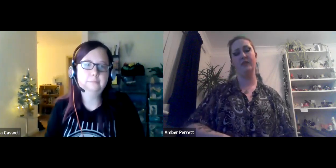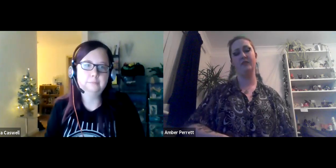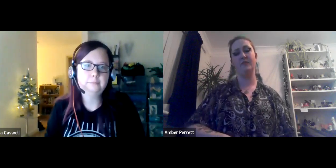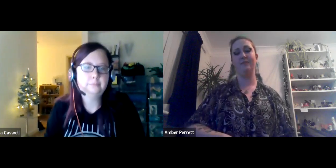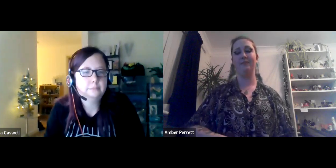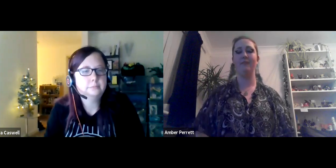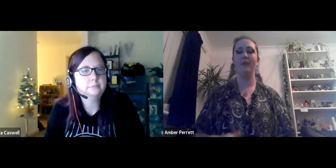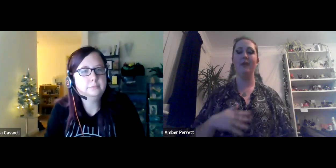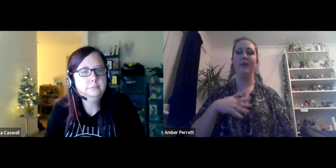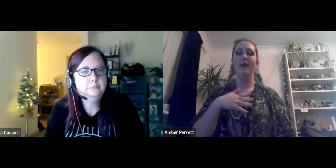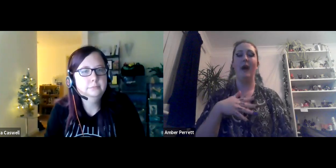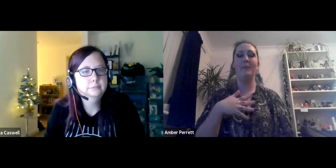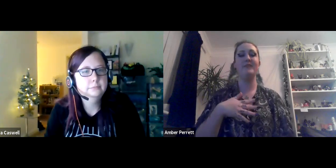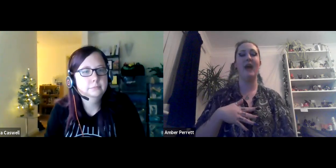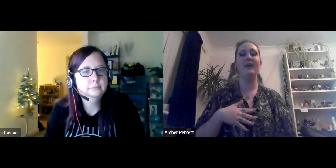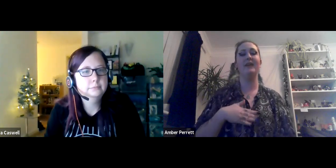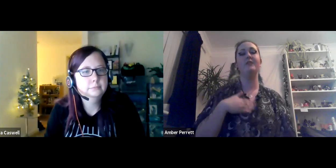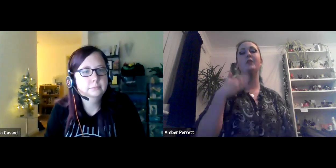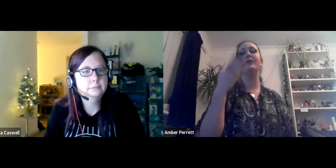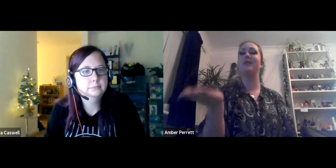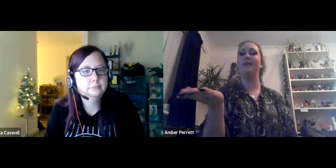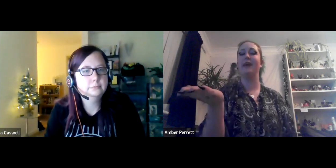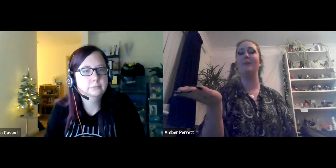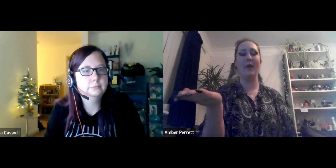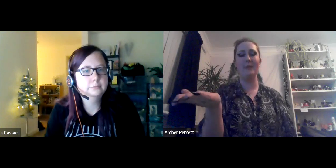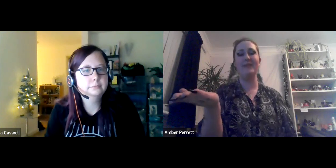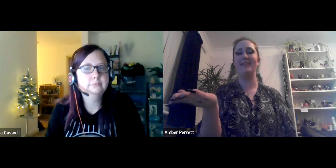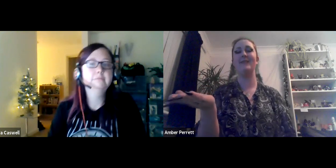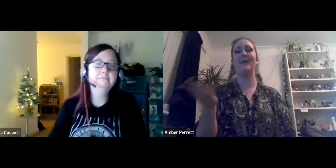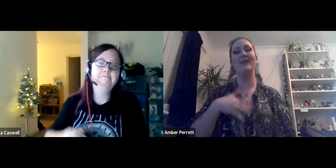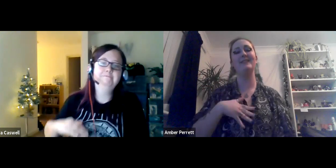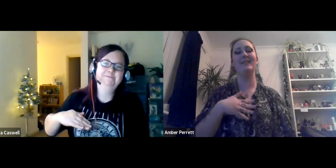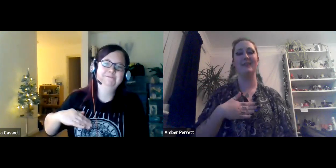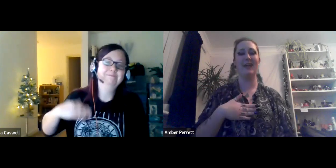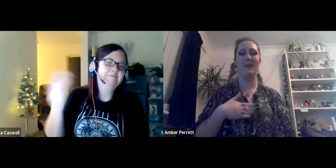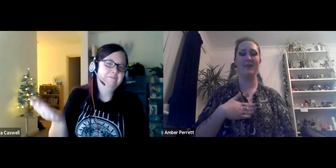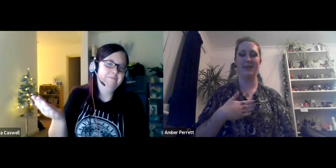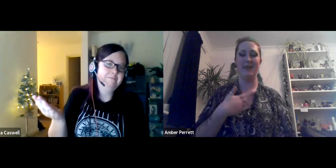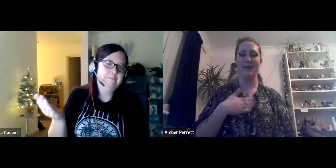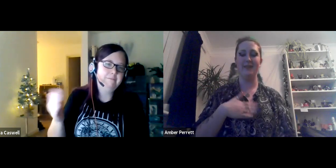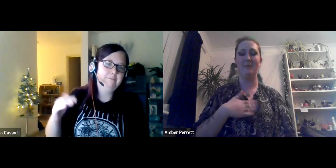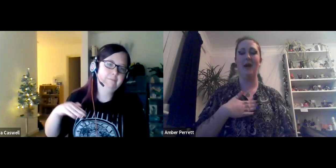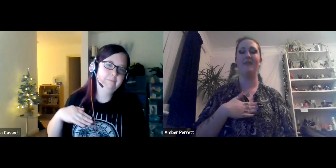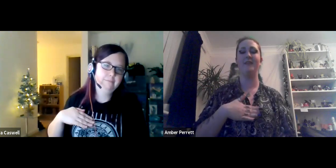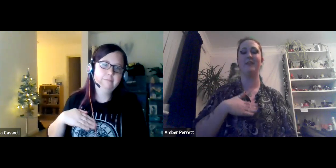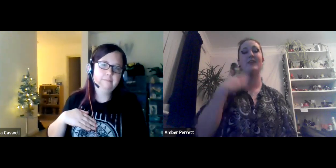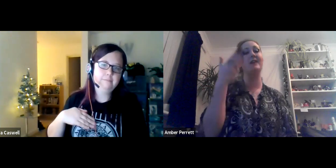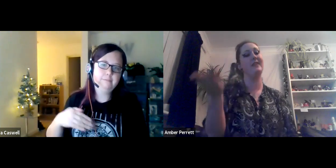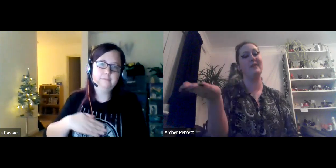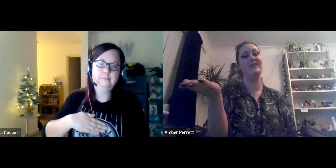depressed. Upset is you're serving up your upset to someone else. So you start with your palm facing your chest and then you serve